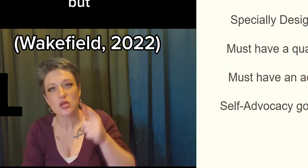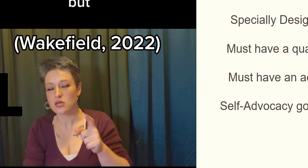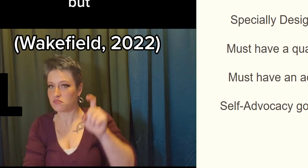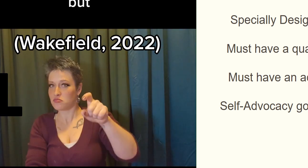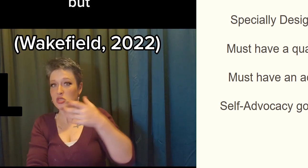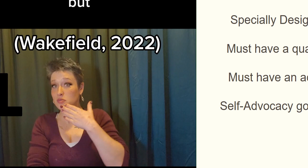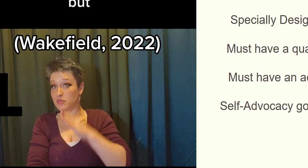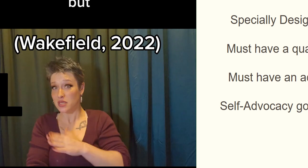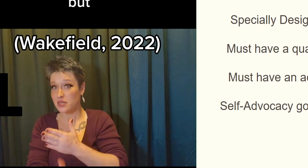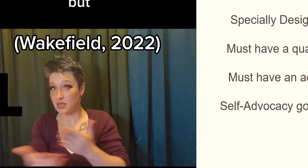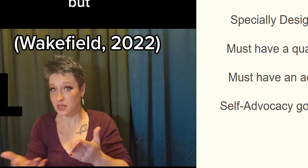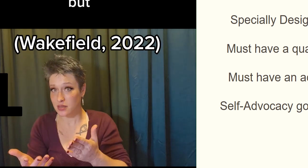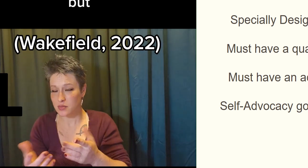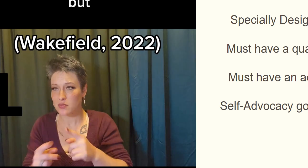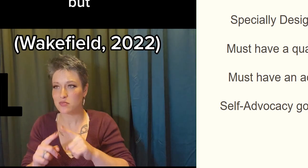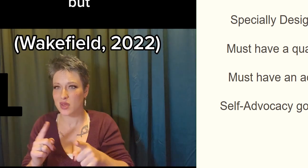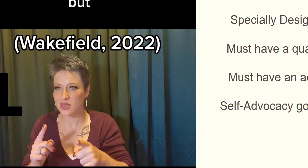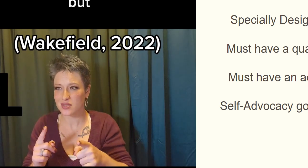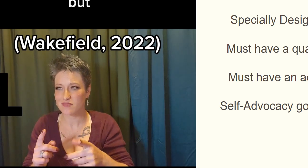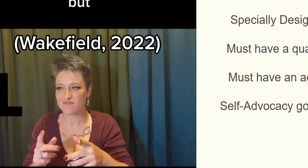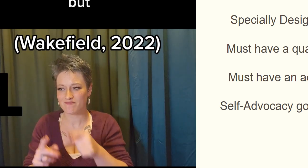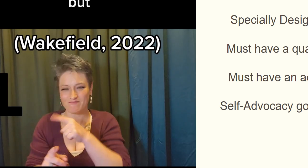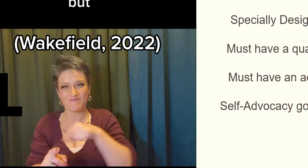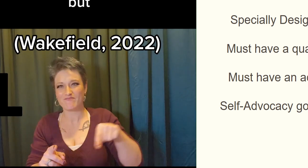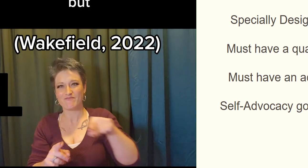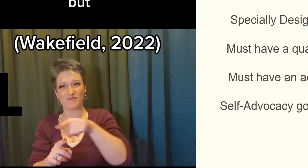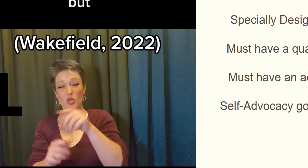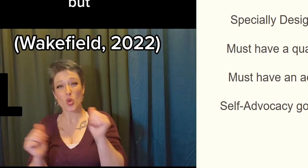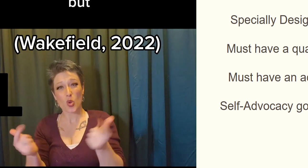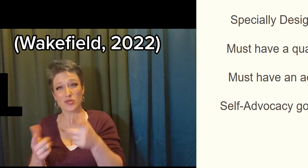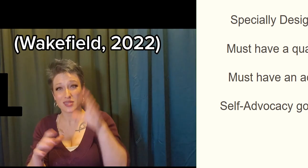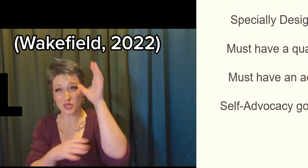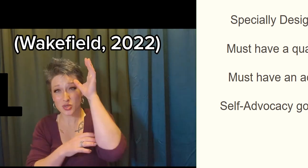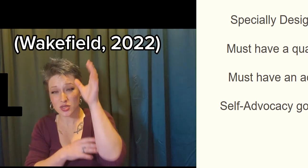in piece isn't supposed to be a bad thing, but